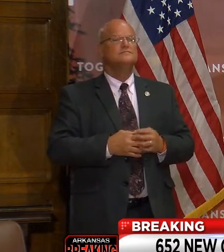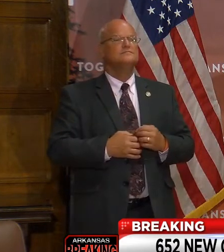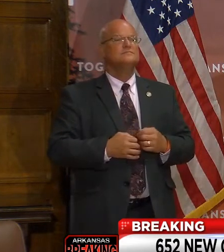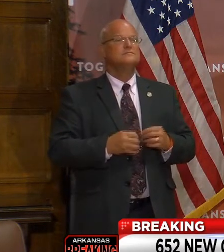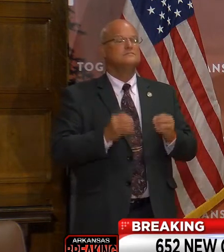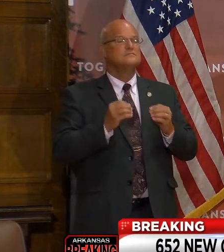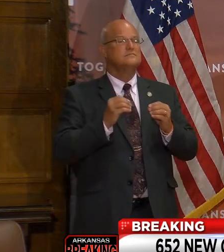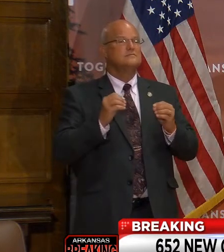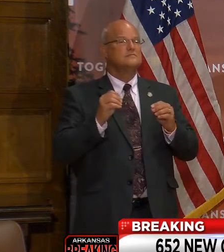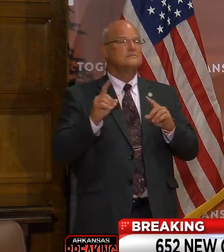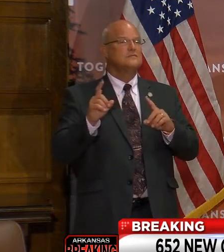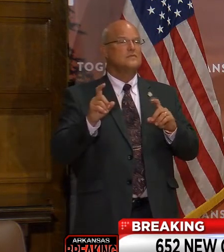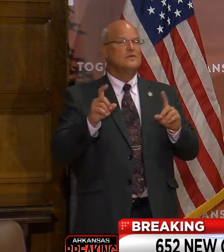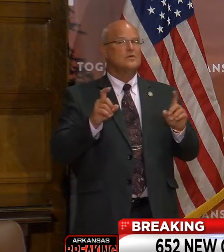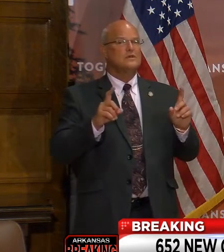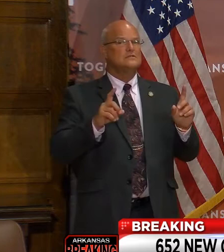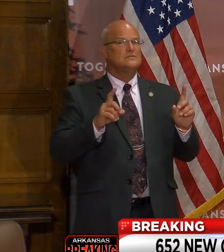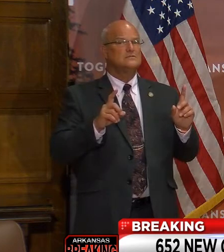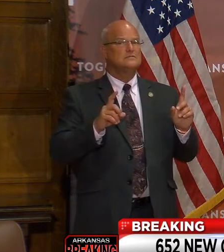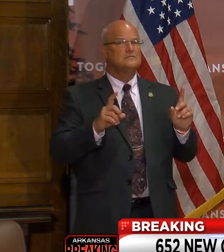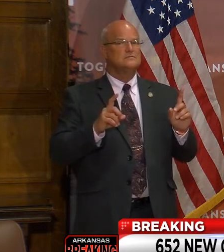Is there any other questions?